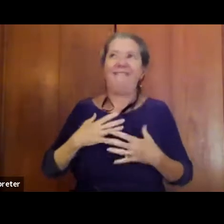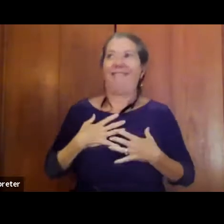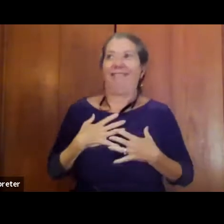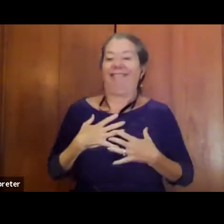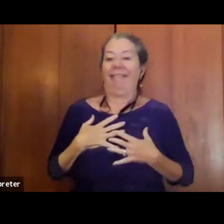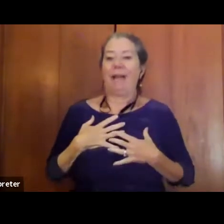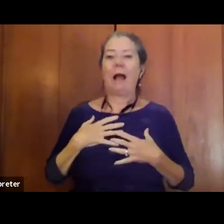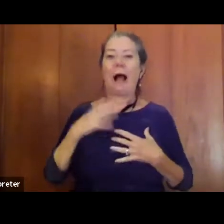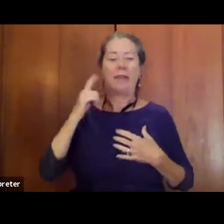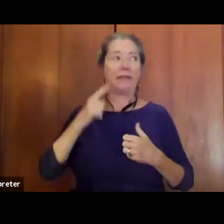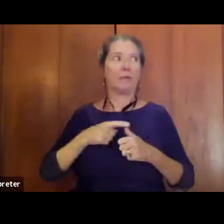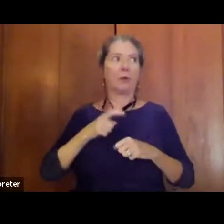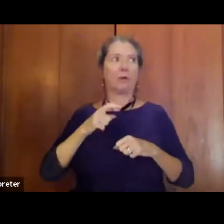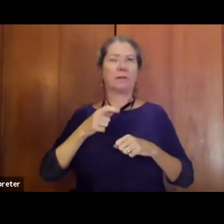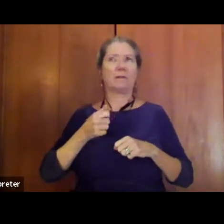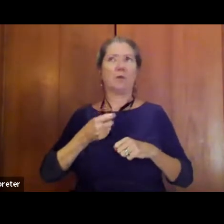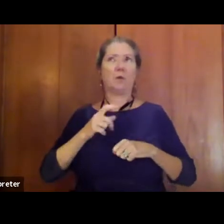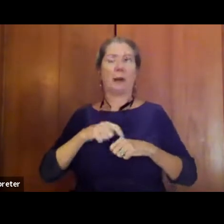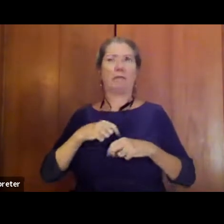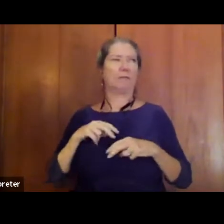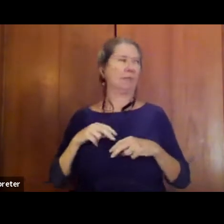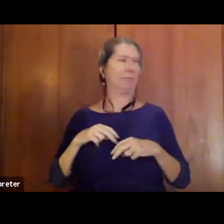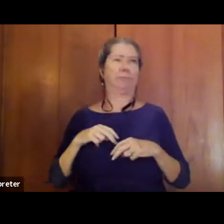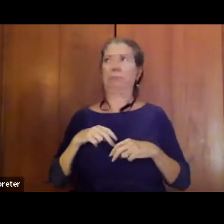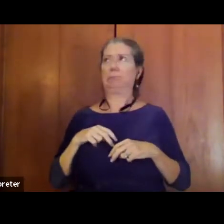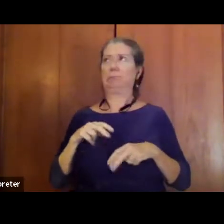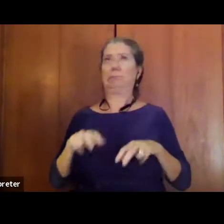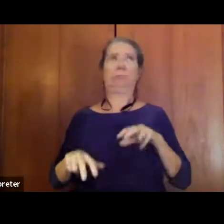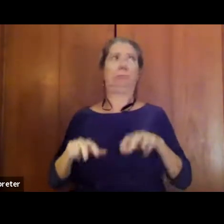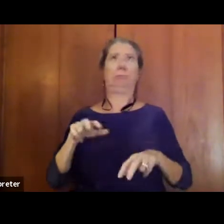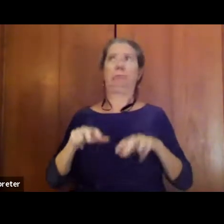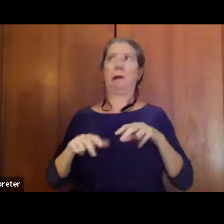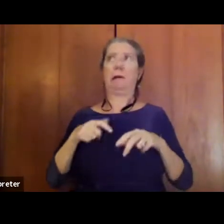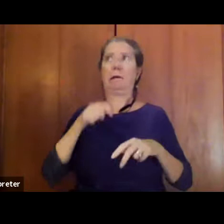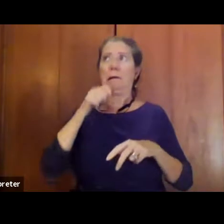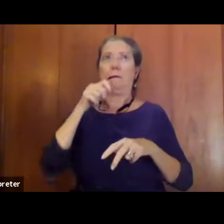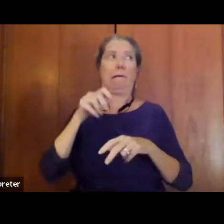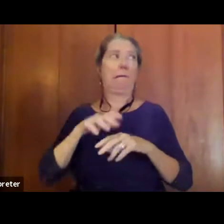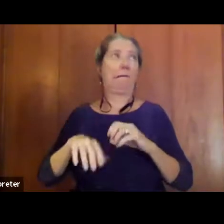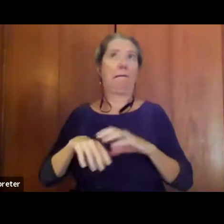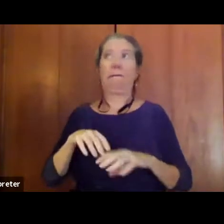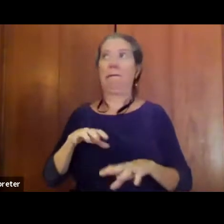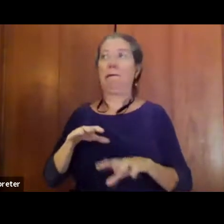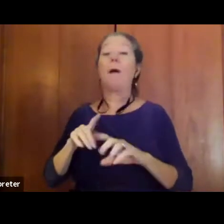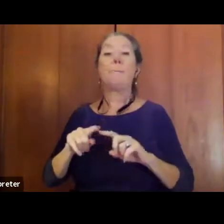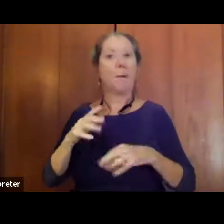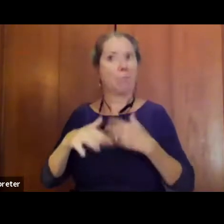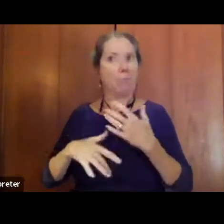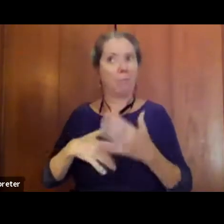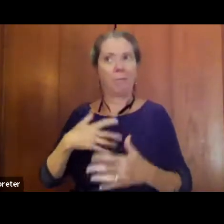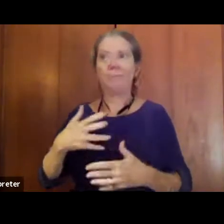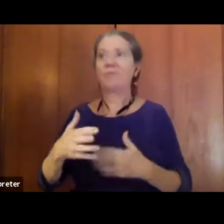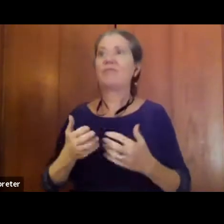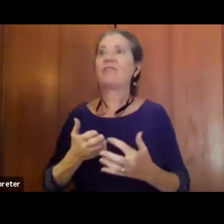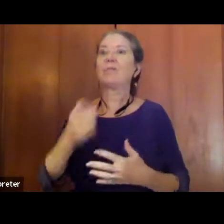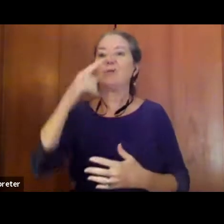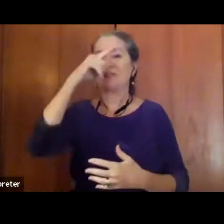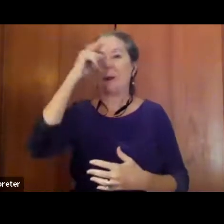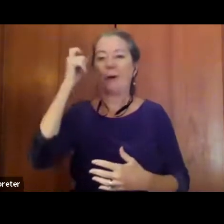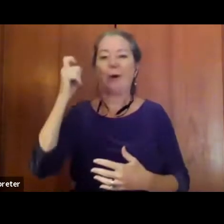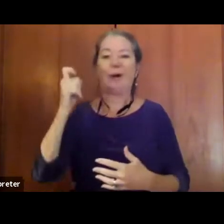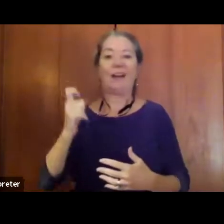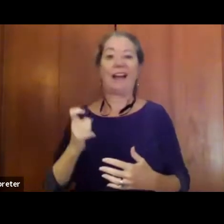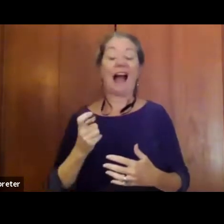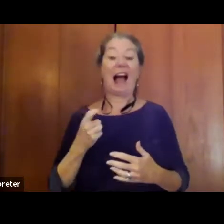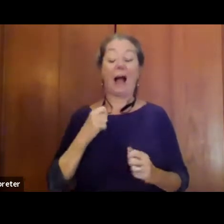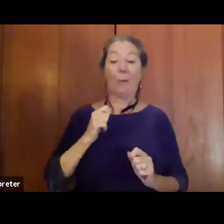probably super awkward about it. It was not common practice to me. But I know for a fact towards the end of the summer, when I'd wake up early and